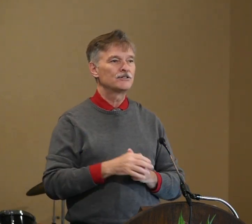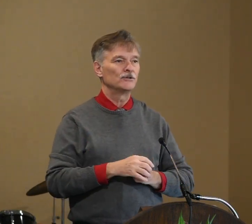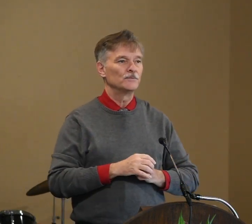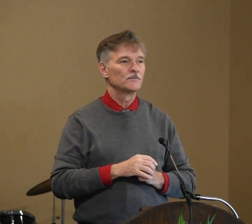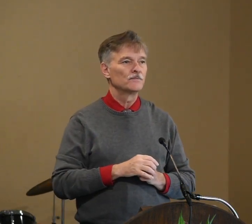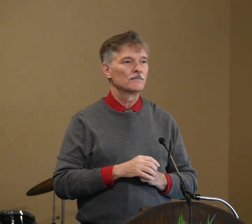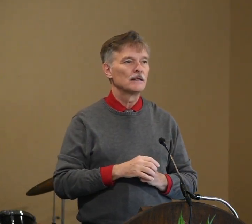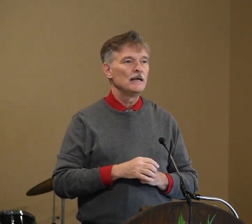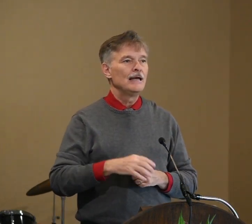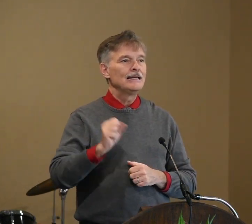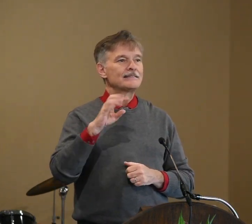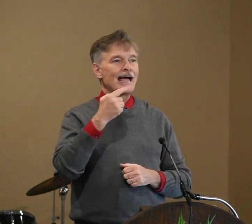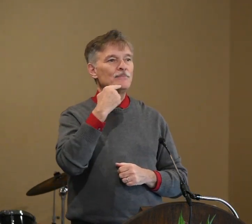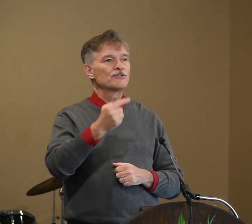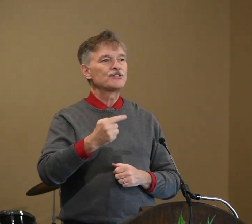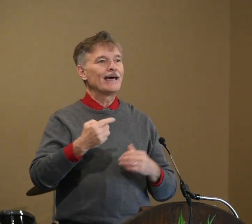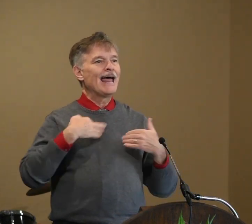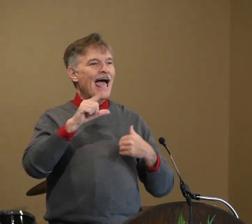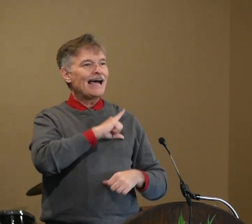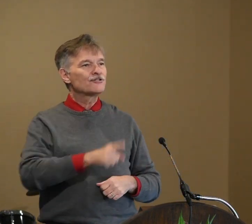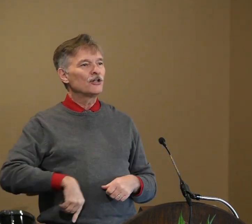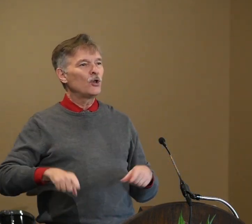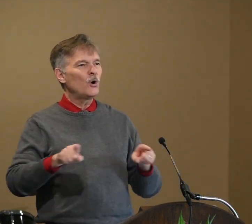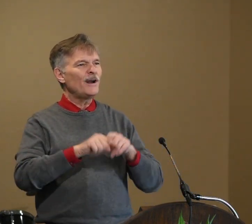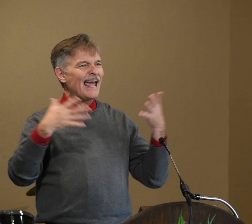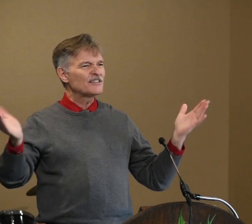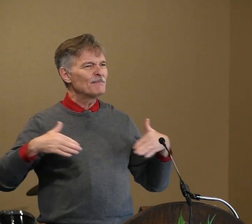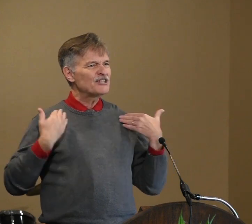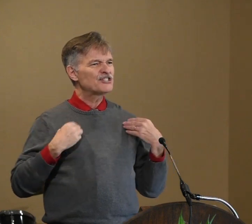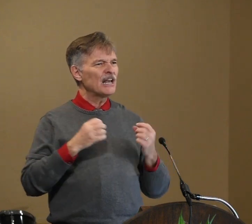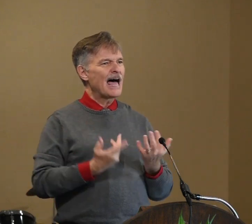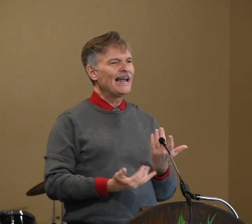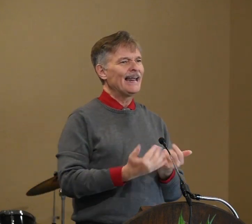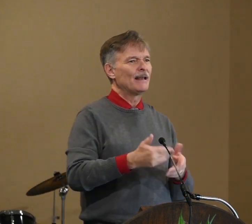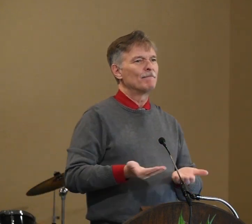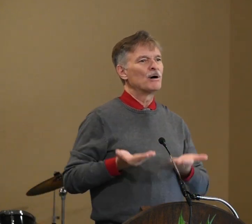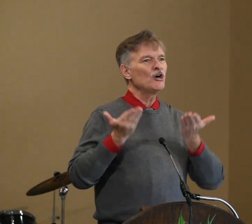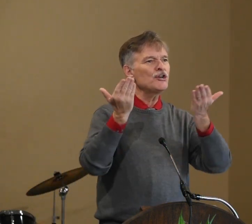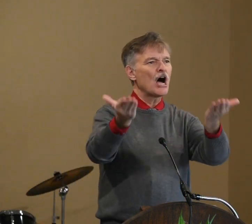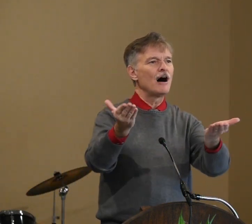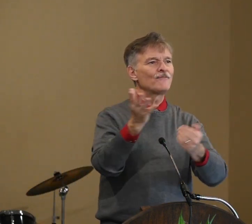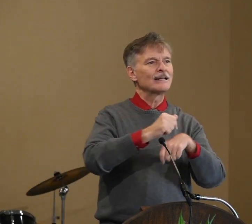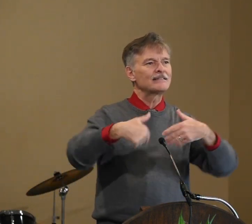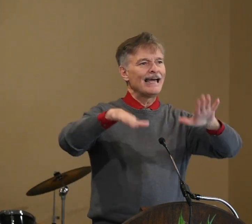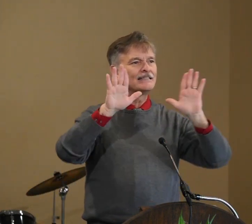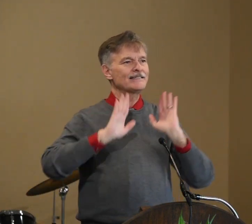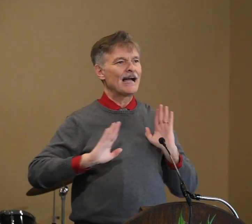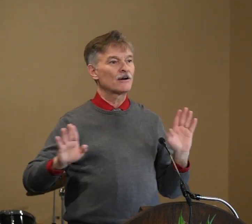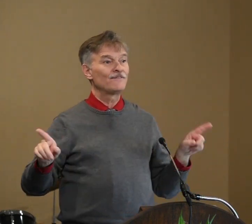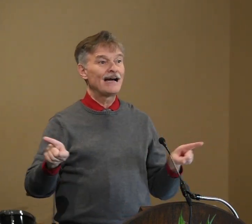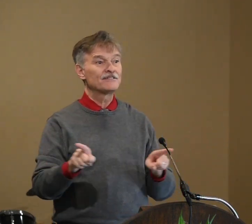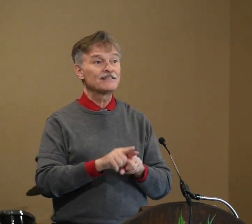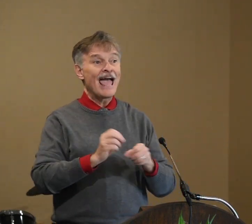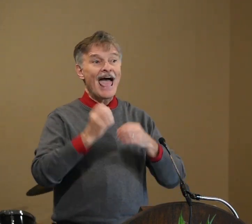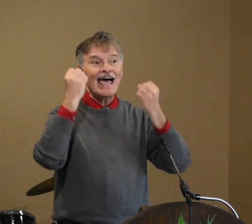15:22. Samuel said, "Has the Lord as much delight in burnt offerings and sacrifices as